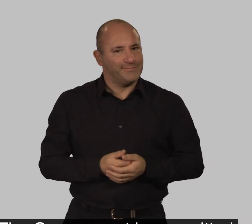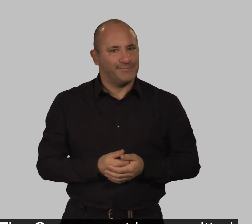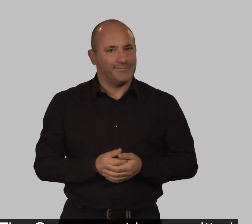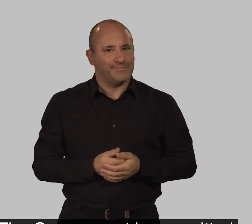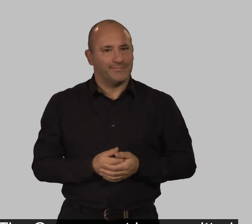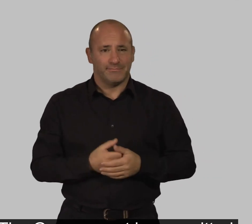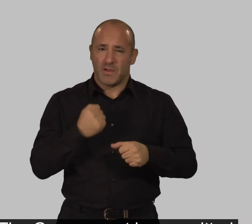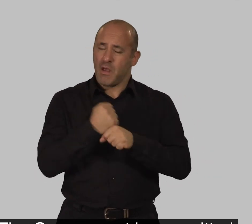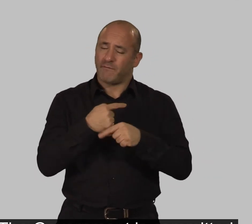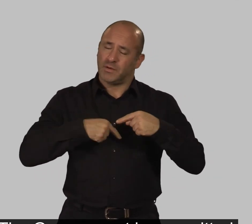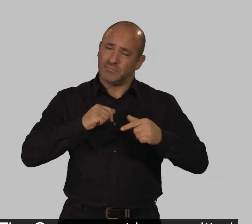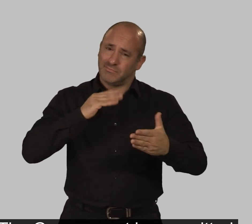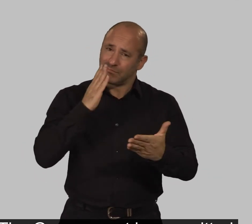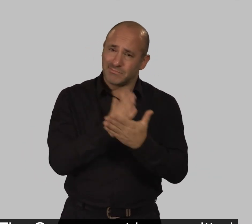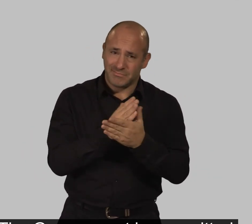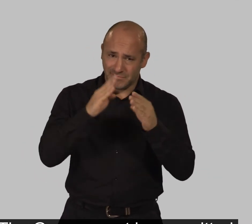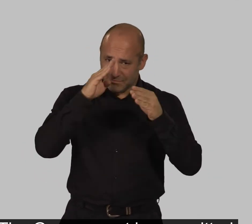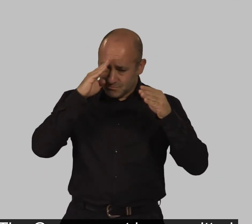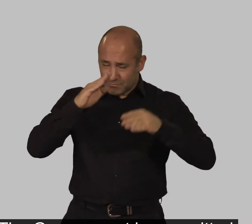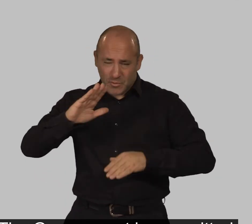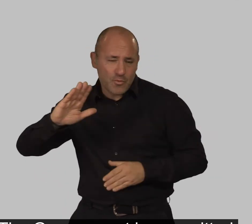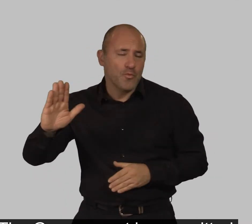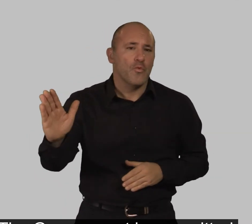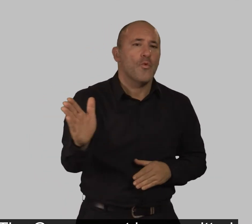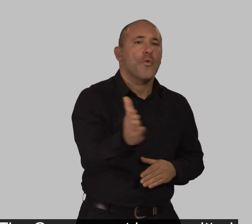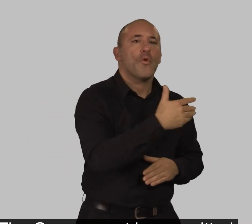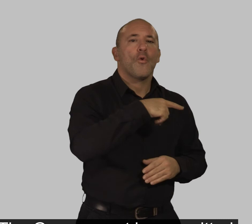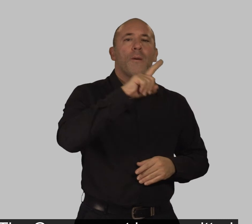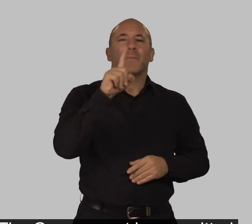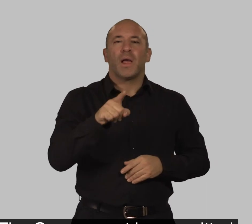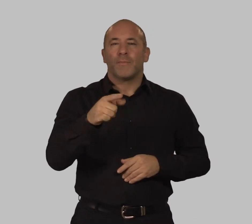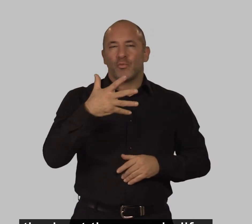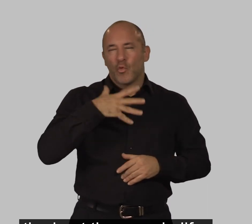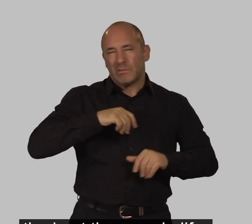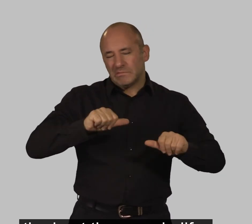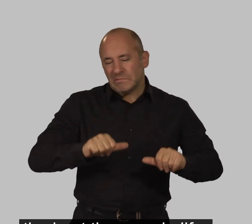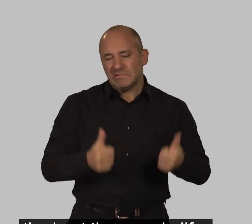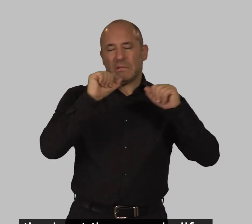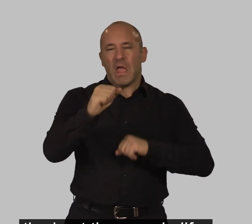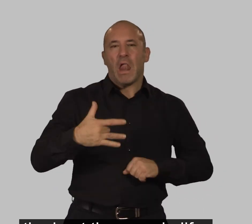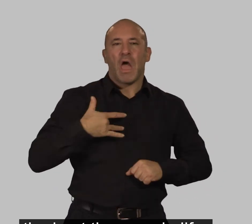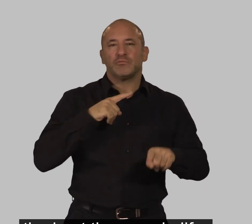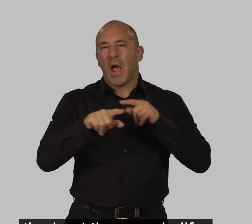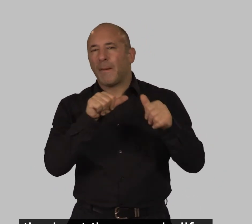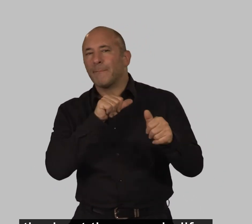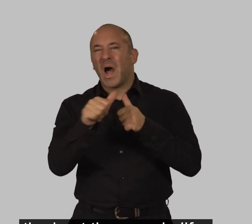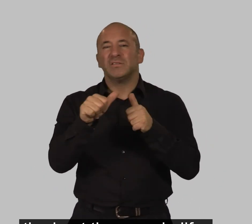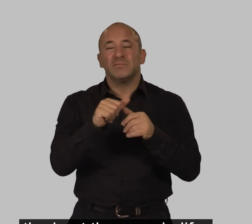The government is committed to helping everyone achieve the best they can in life, and this includes social